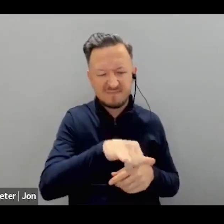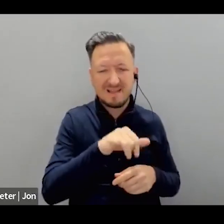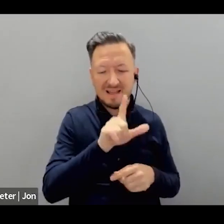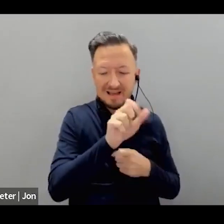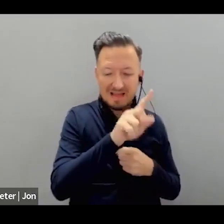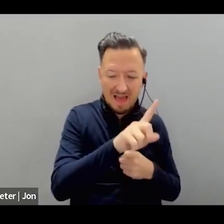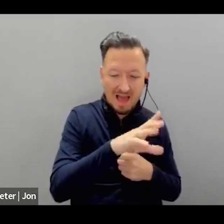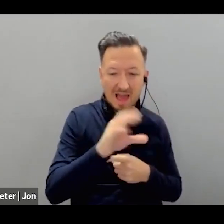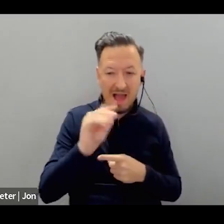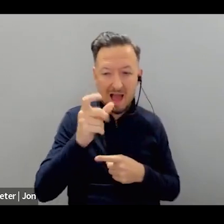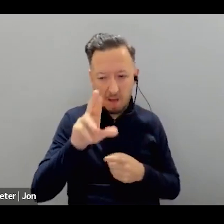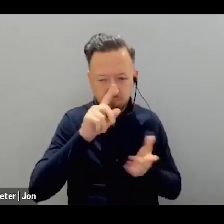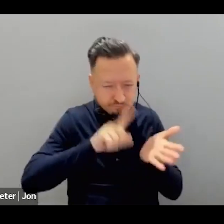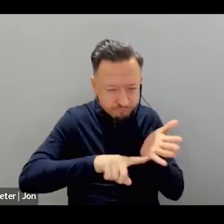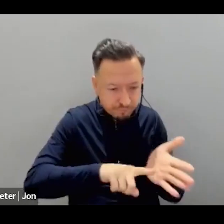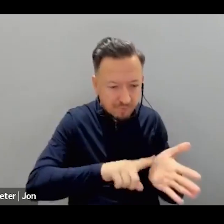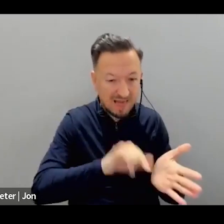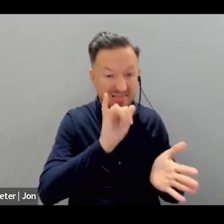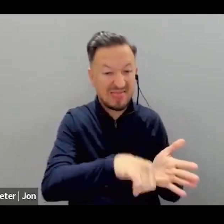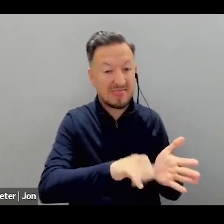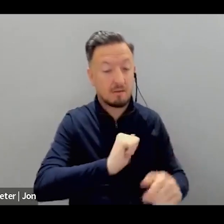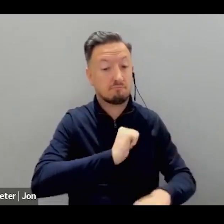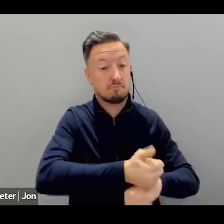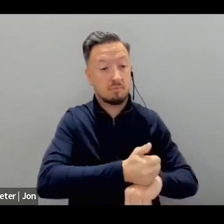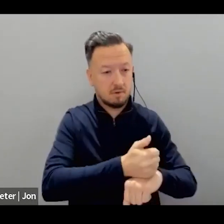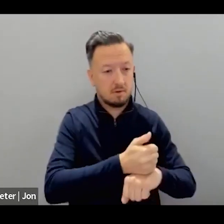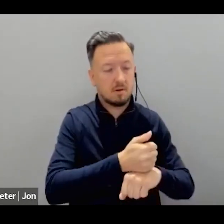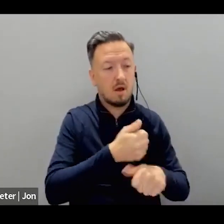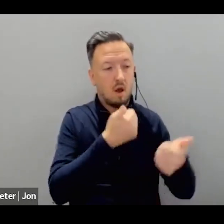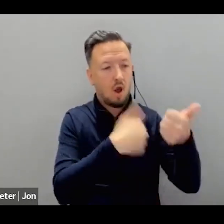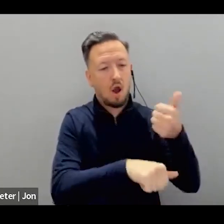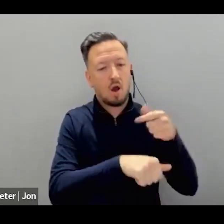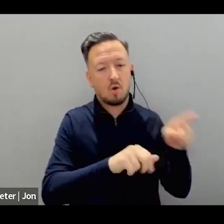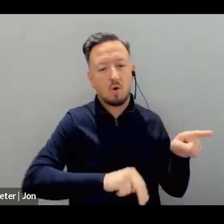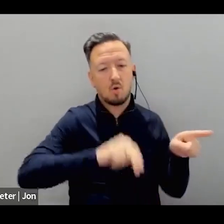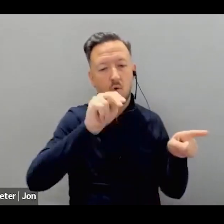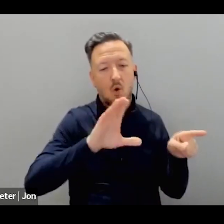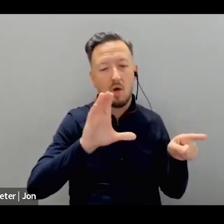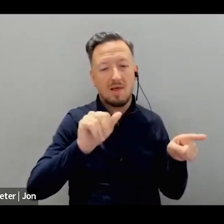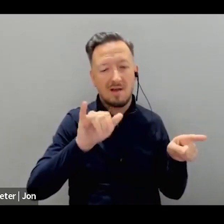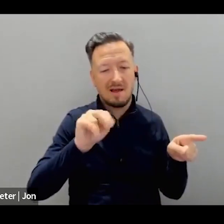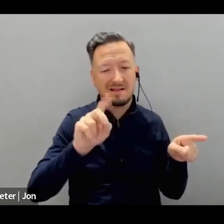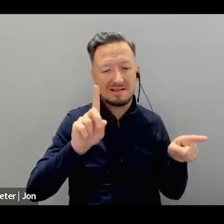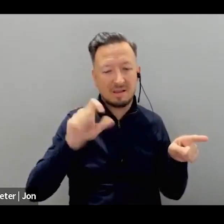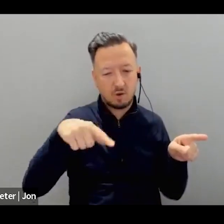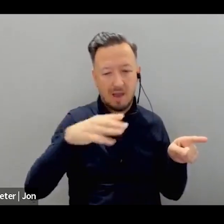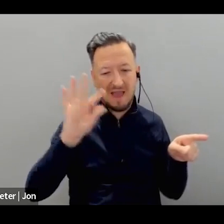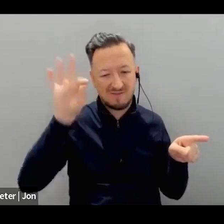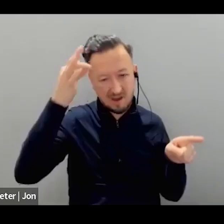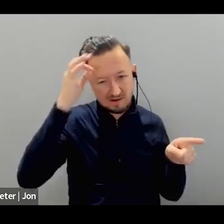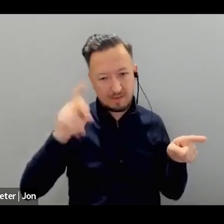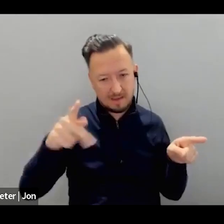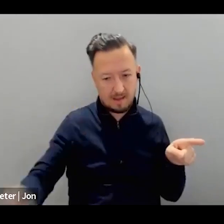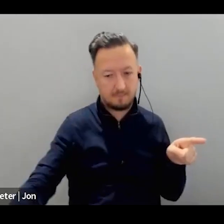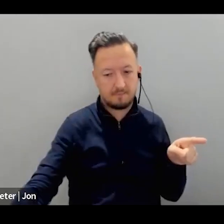was formulated and implemented under the guidance of both North Carolina DEQ and the federal EPA.